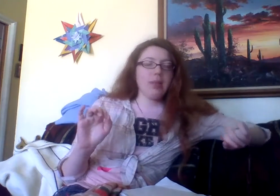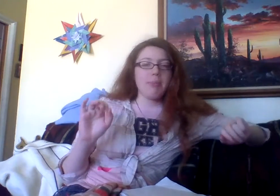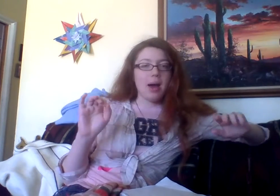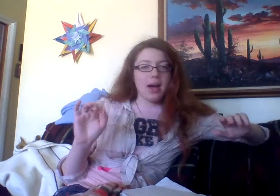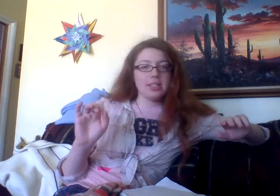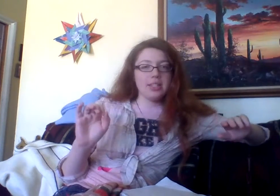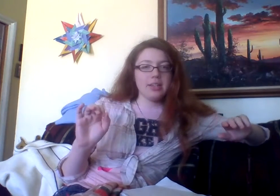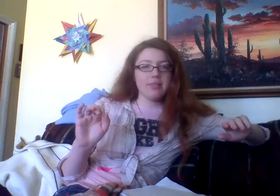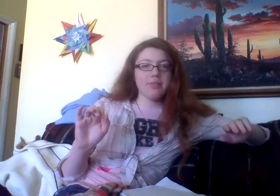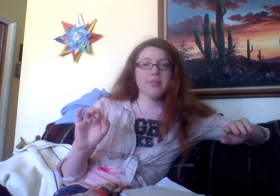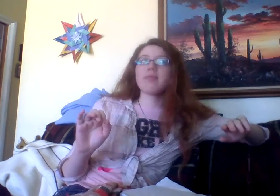a positive.